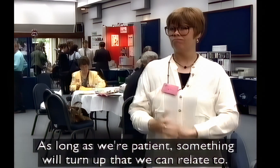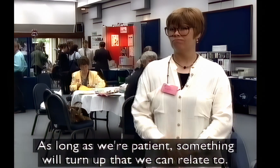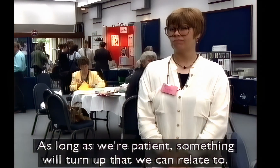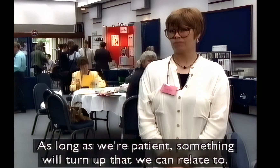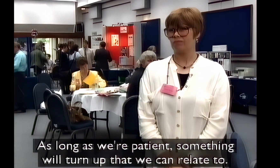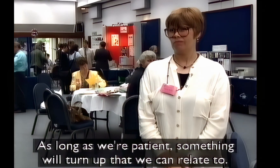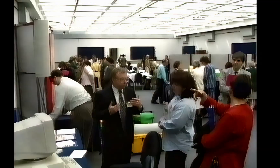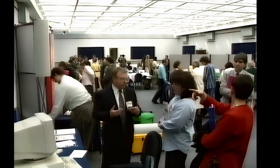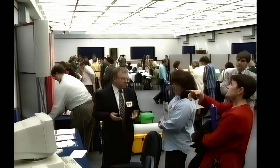relate to.